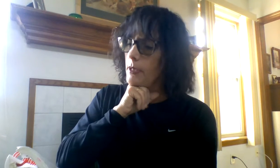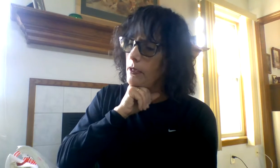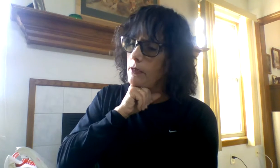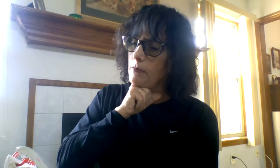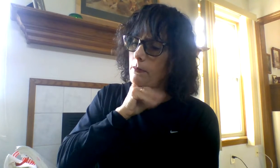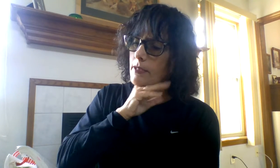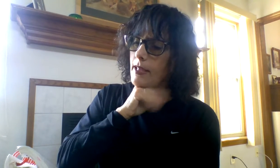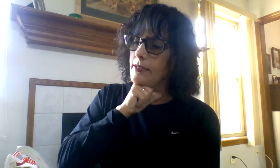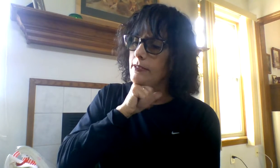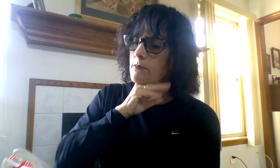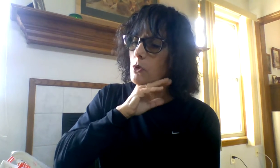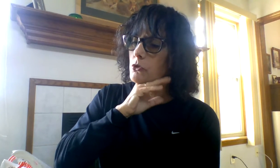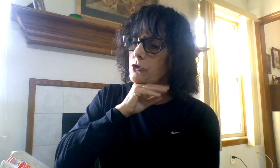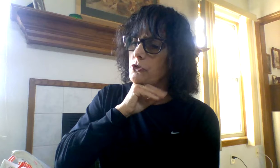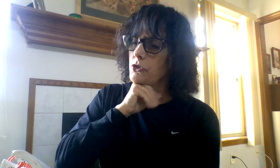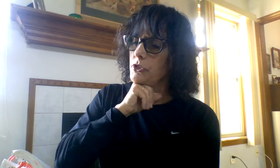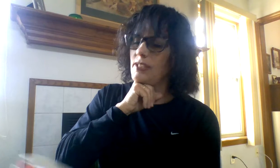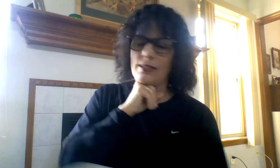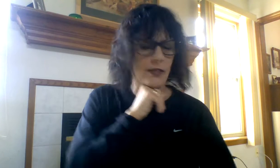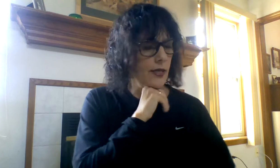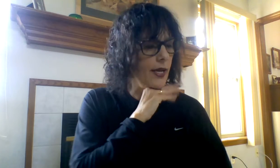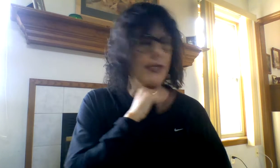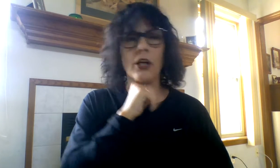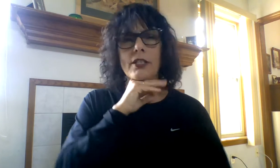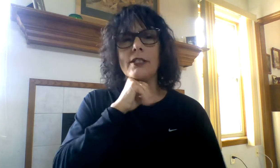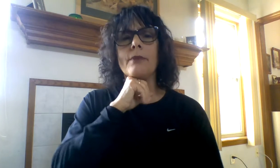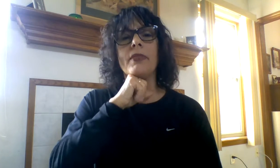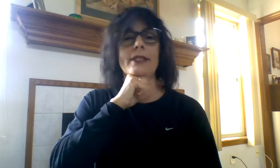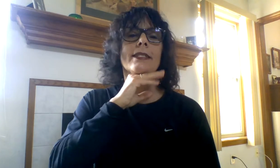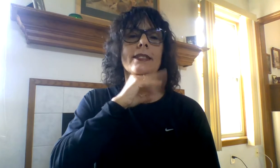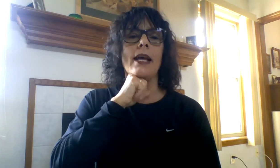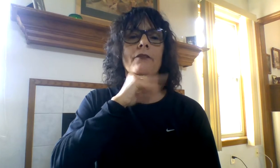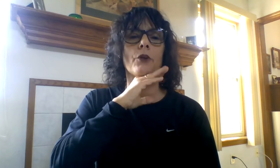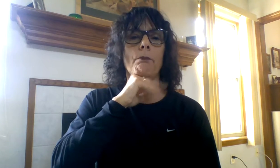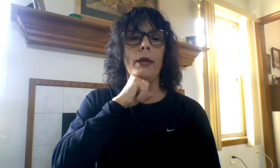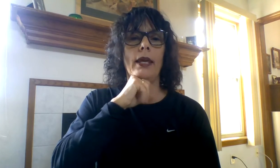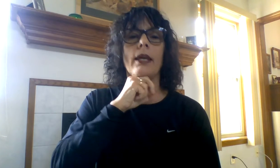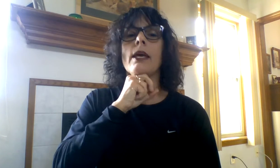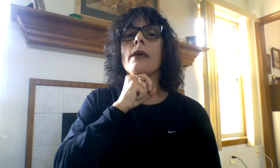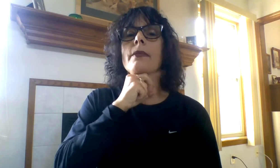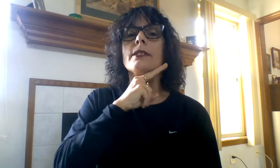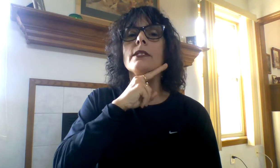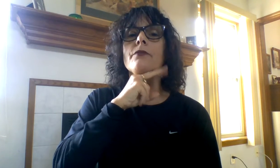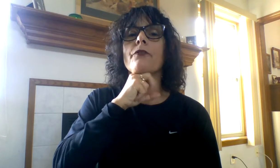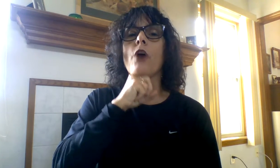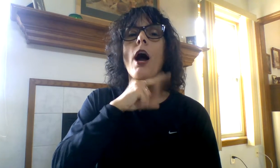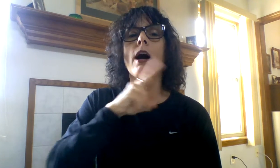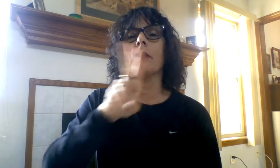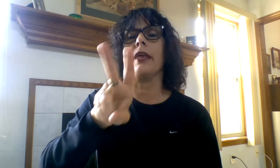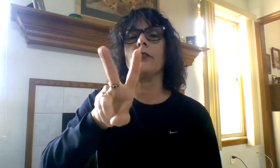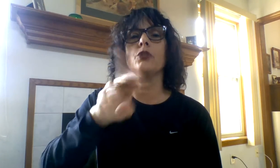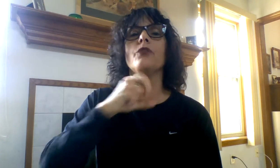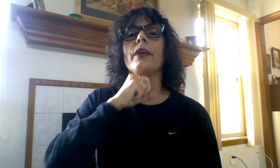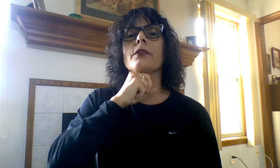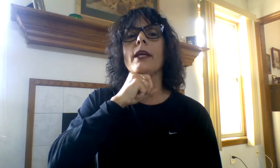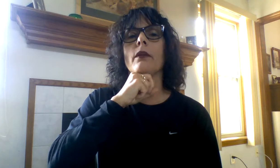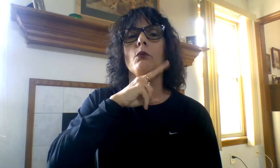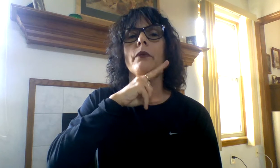Pig. Maybe that is the motion. It's kind of hard to. But this is a sign for pig. This is frog, like the two fingers, like the